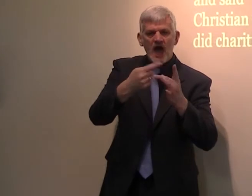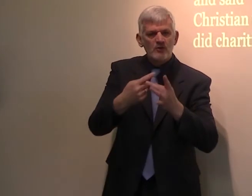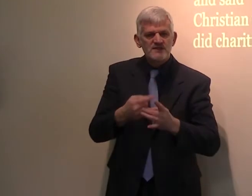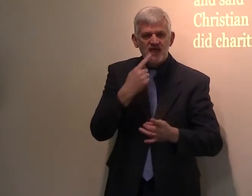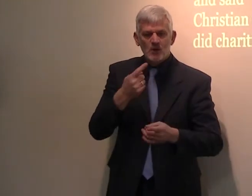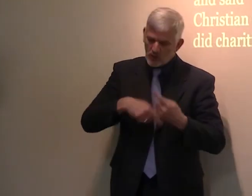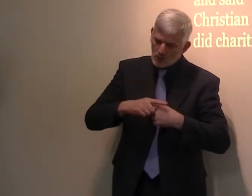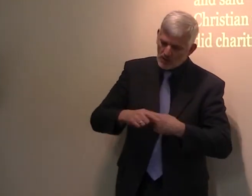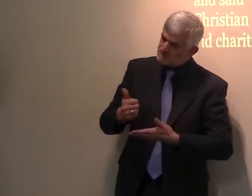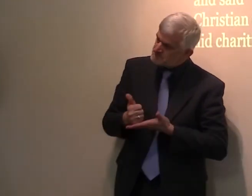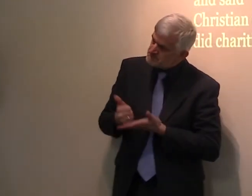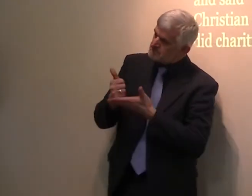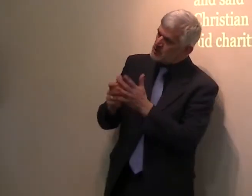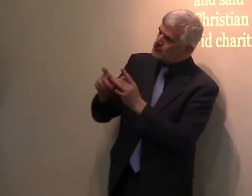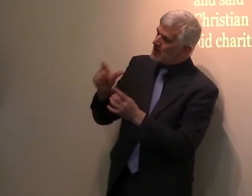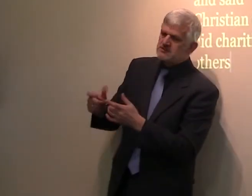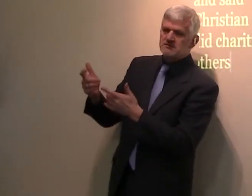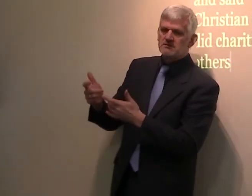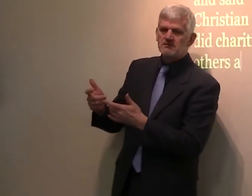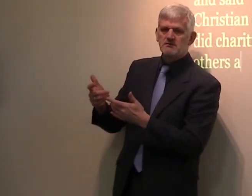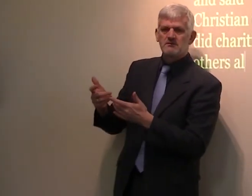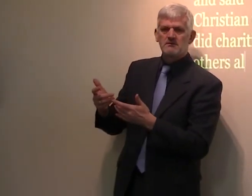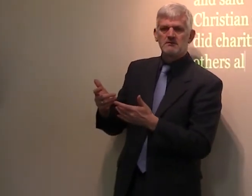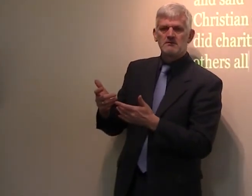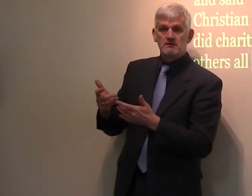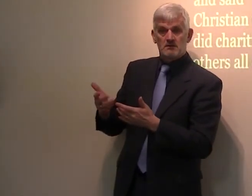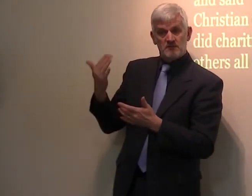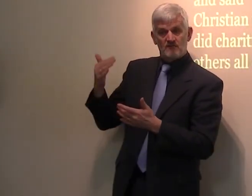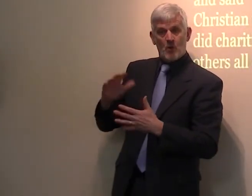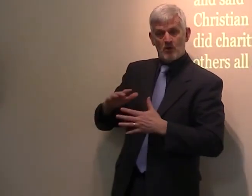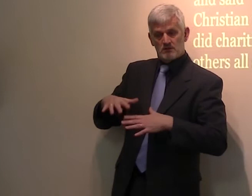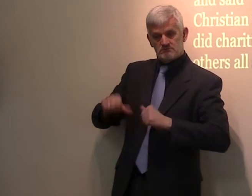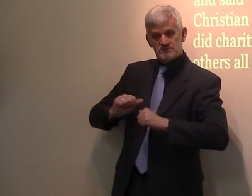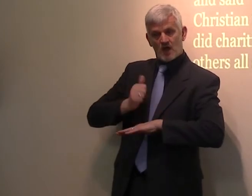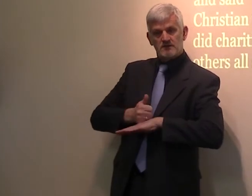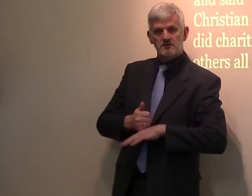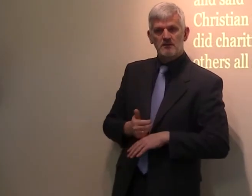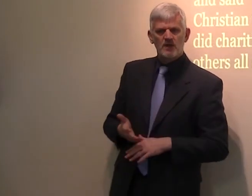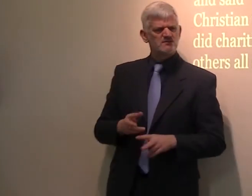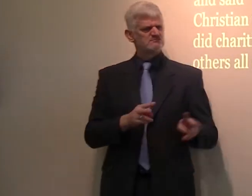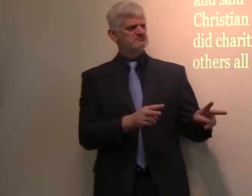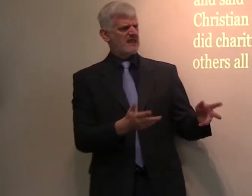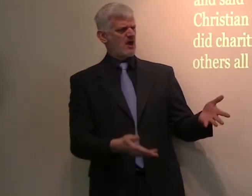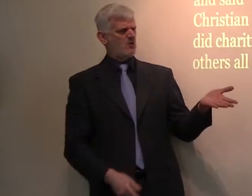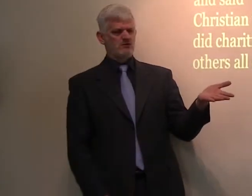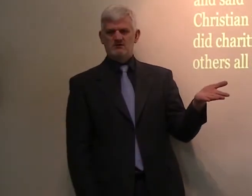But nowadays, where are they? They are actually doing their best